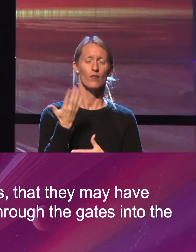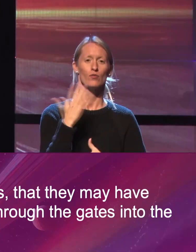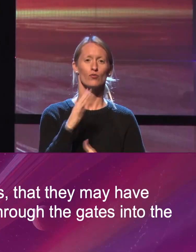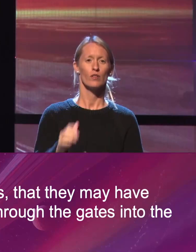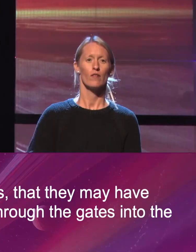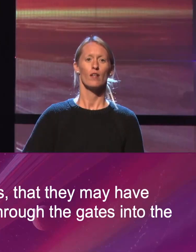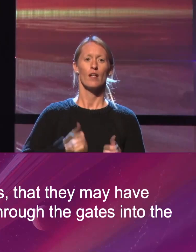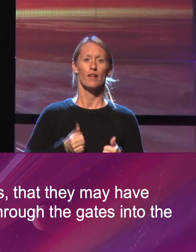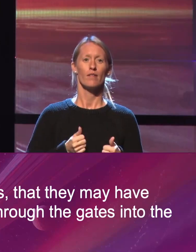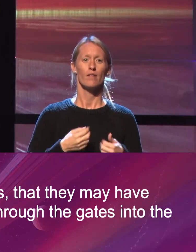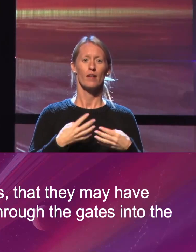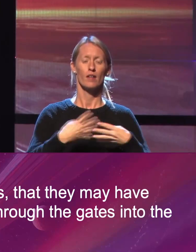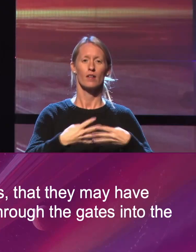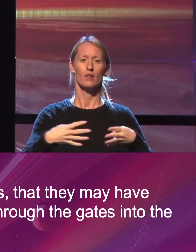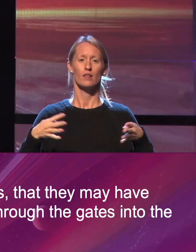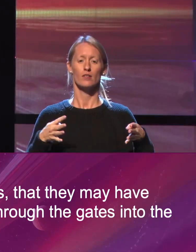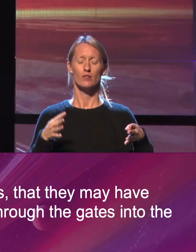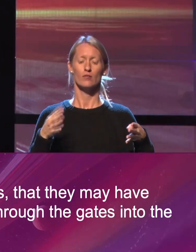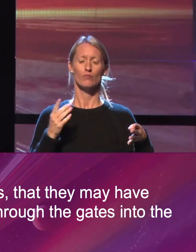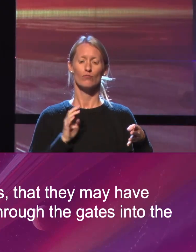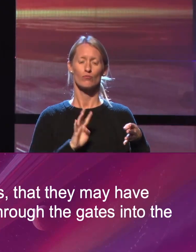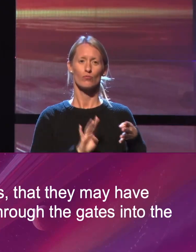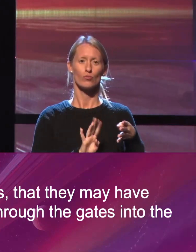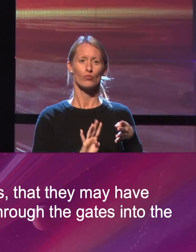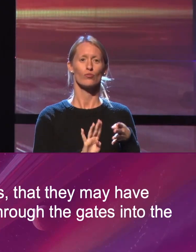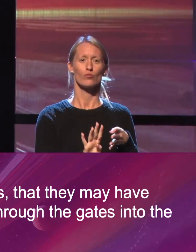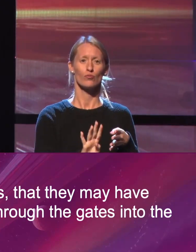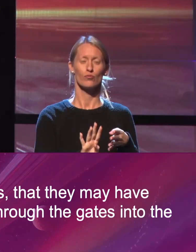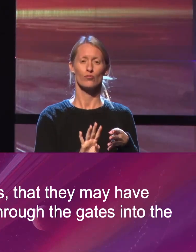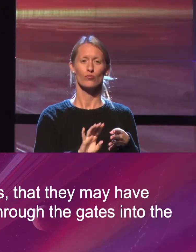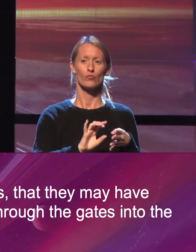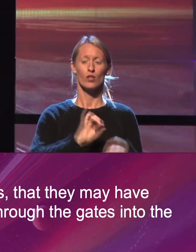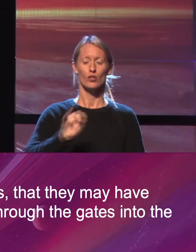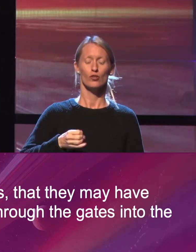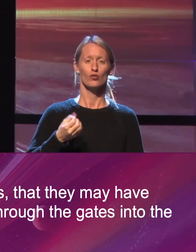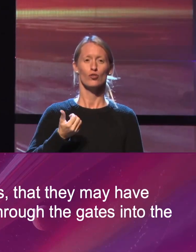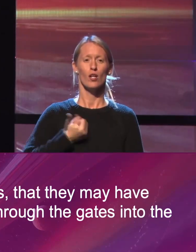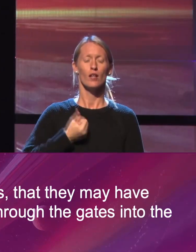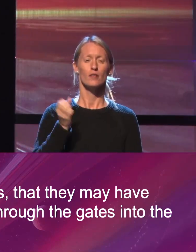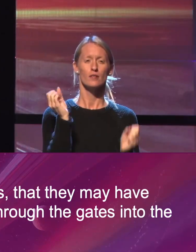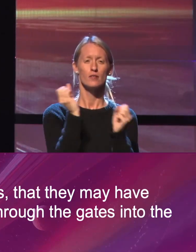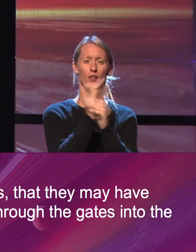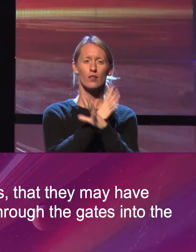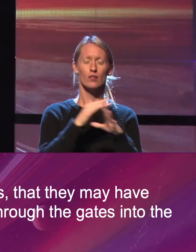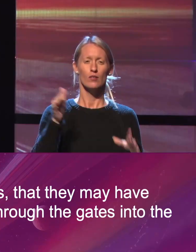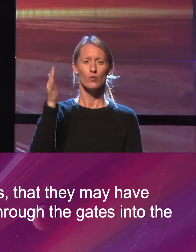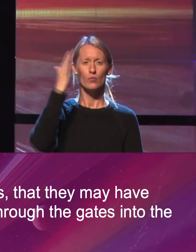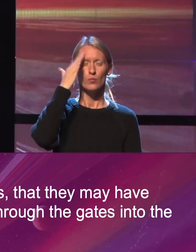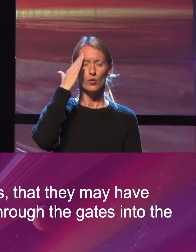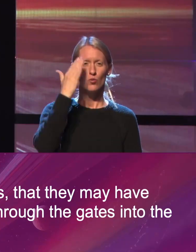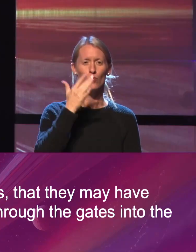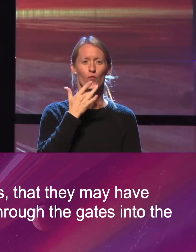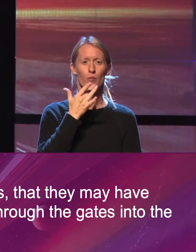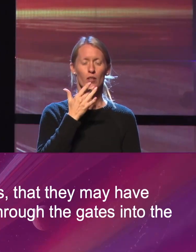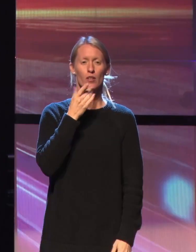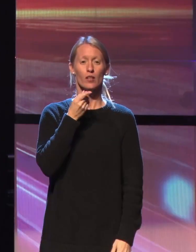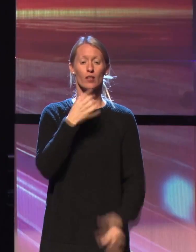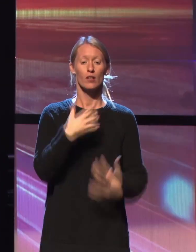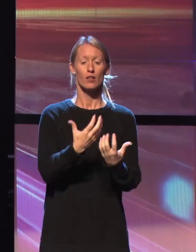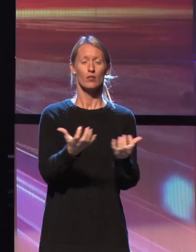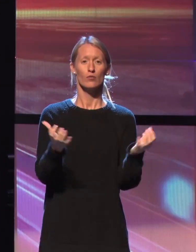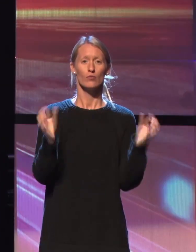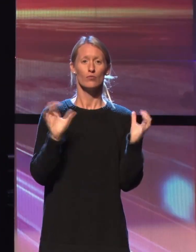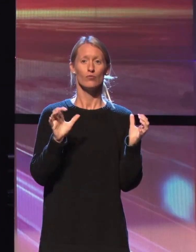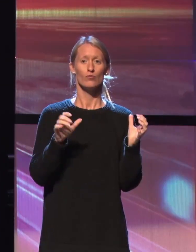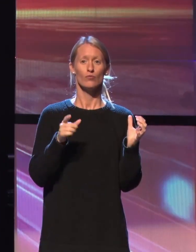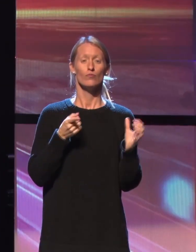city. Now, John's drawing on an image that would have been very known by his audience, this idea of ritual